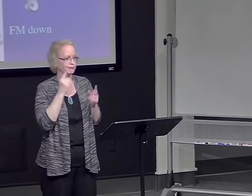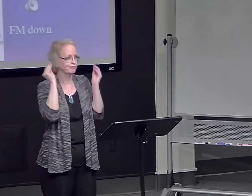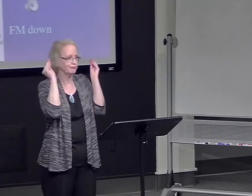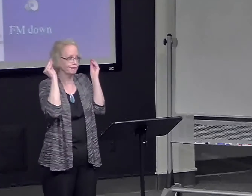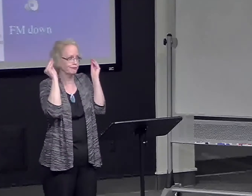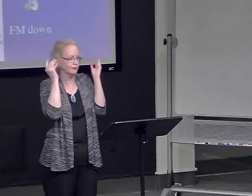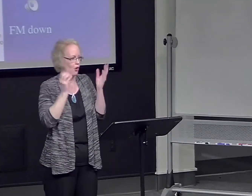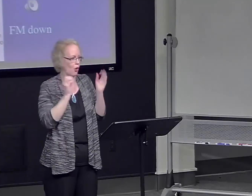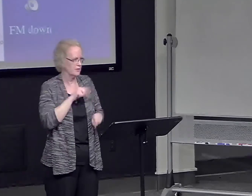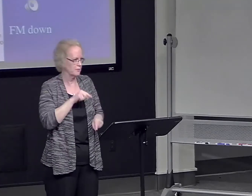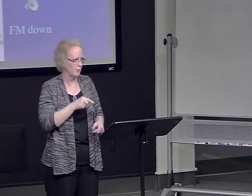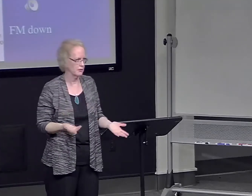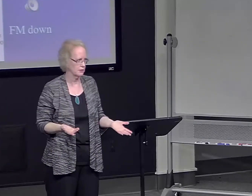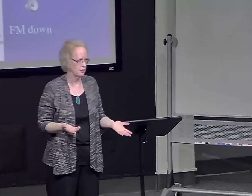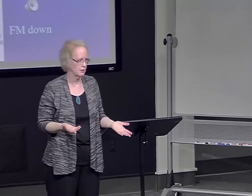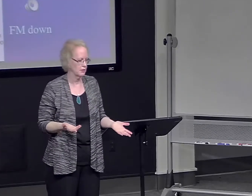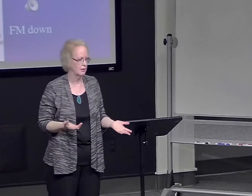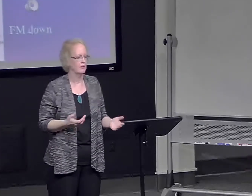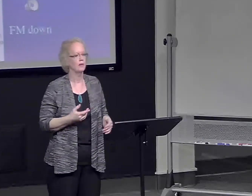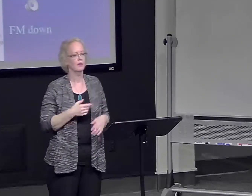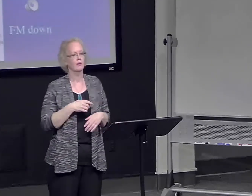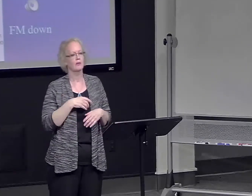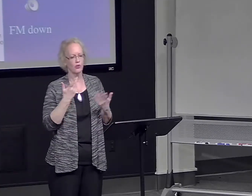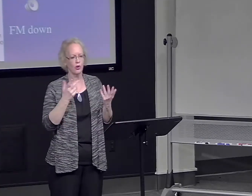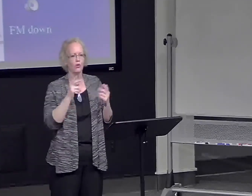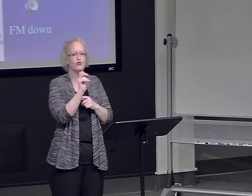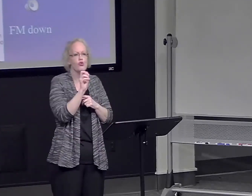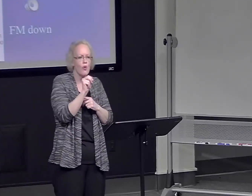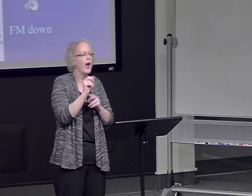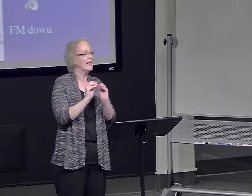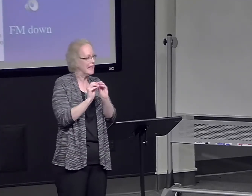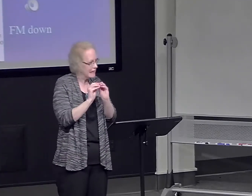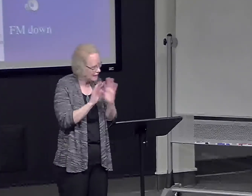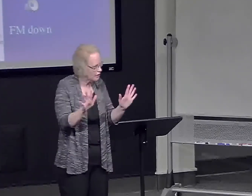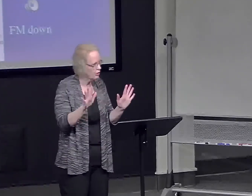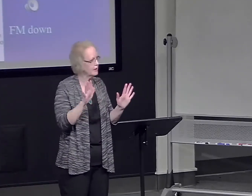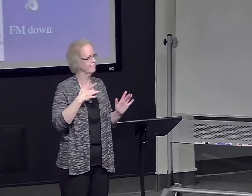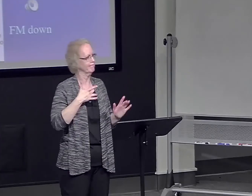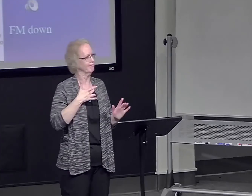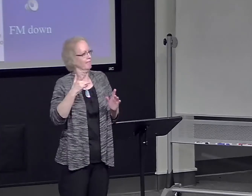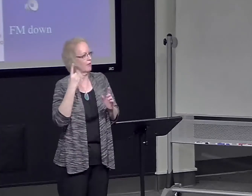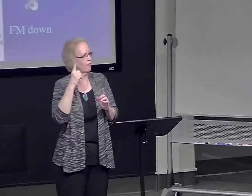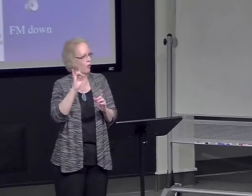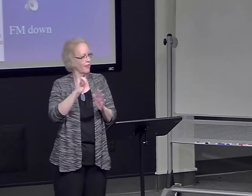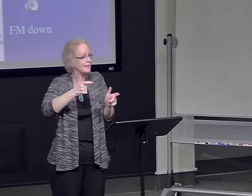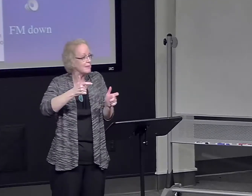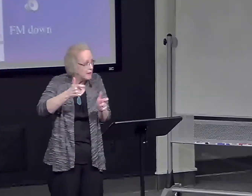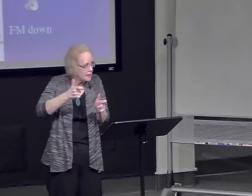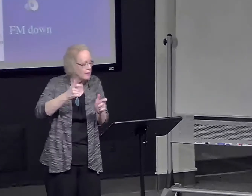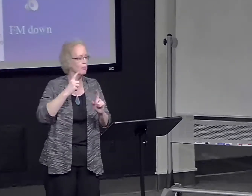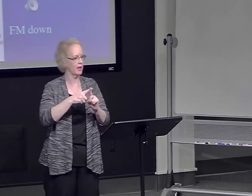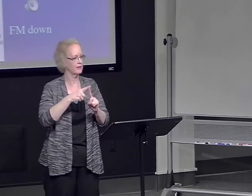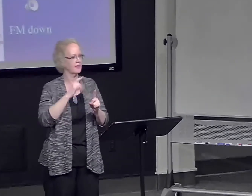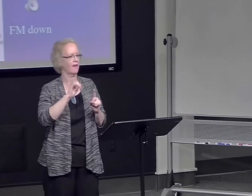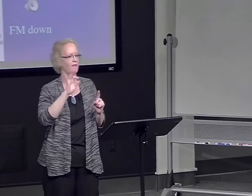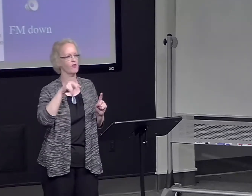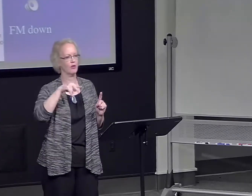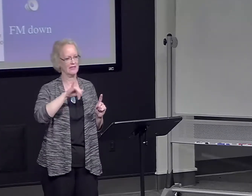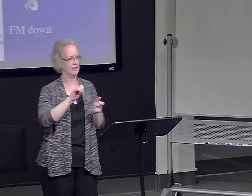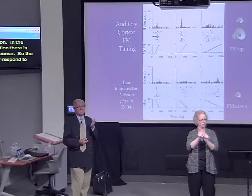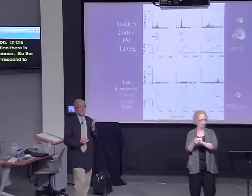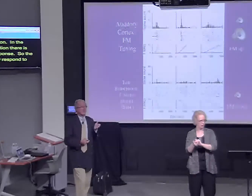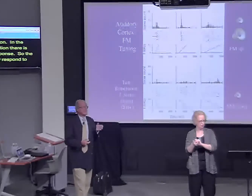firing. So the neuron clearly is selective for direction and for speed of this frequency change. And this is essential.